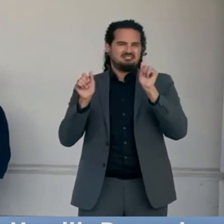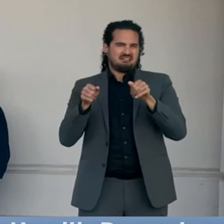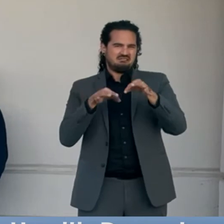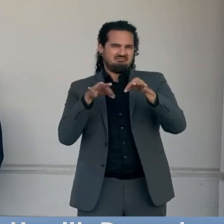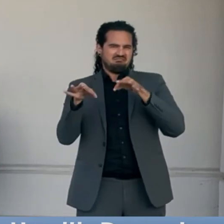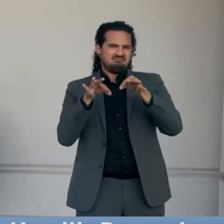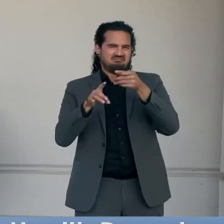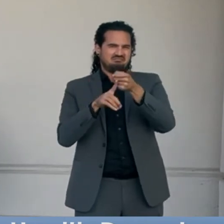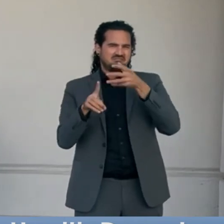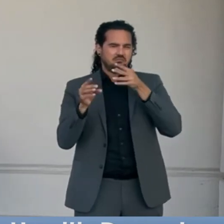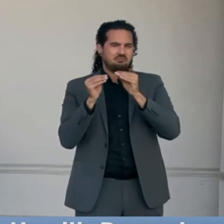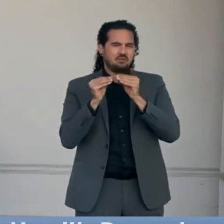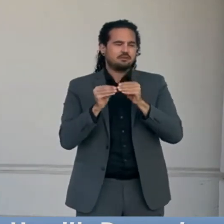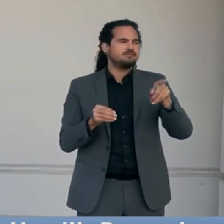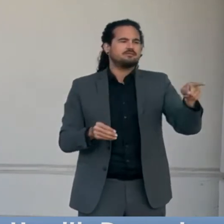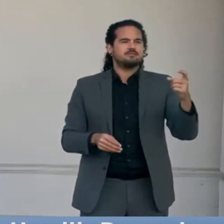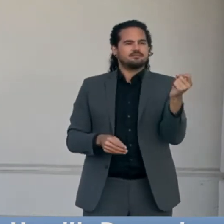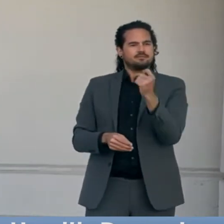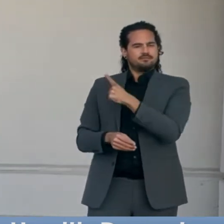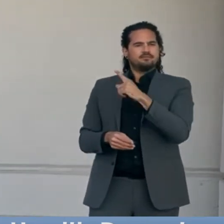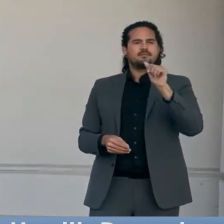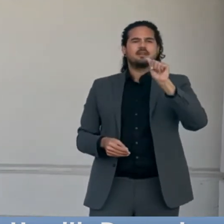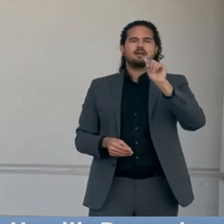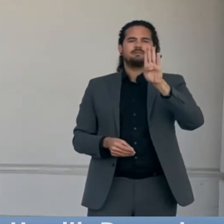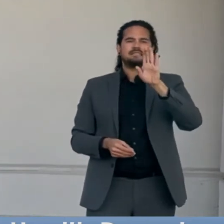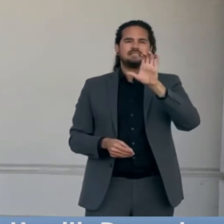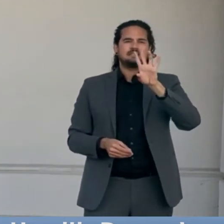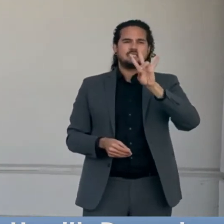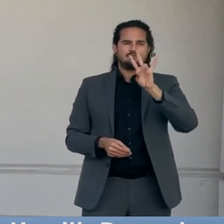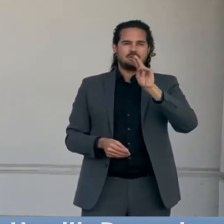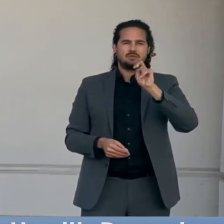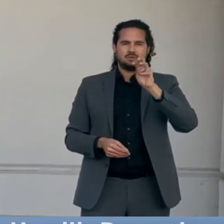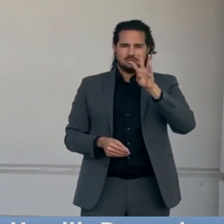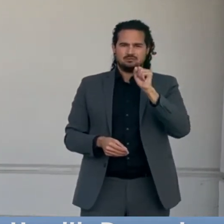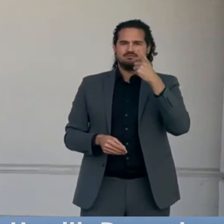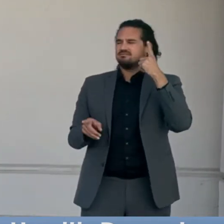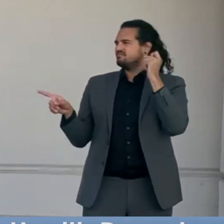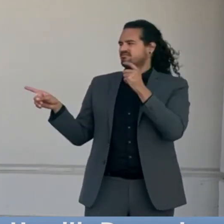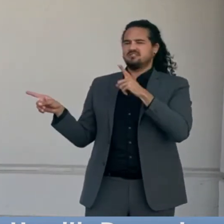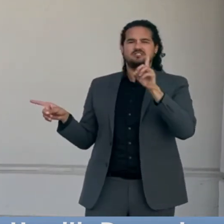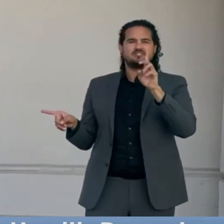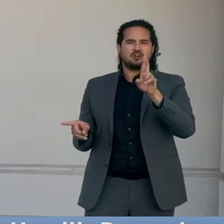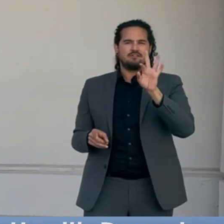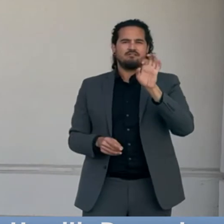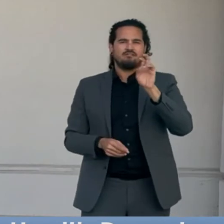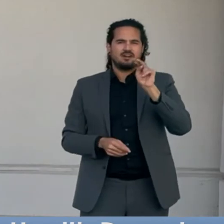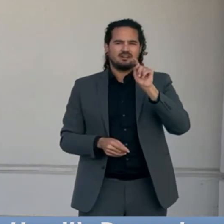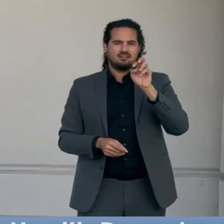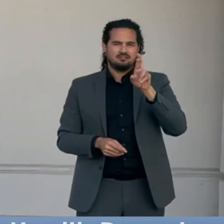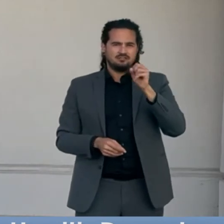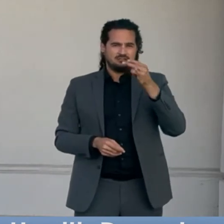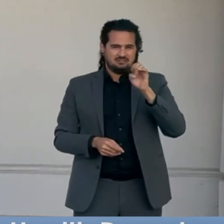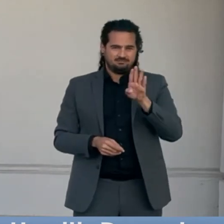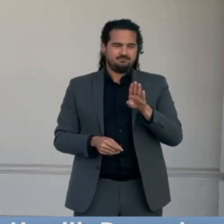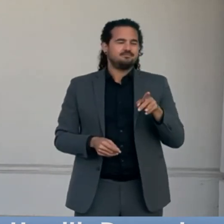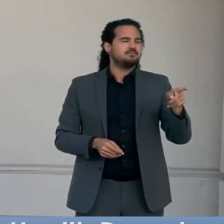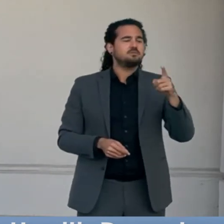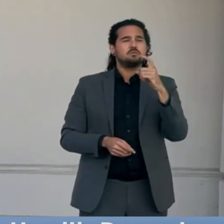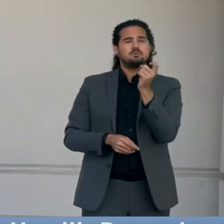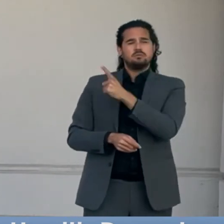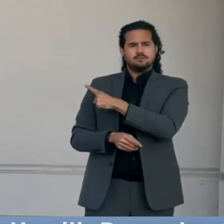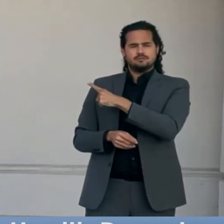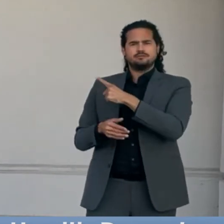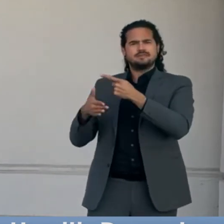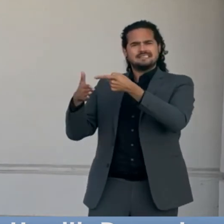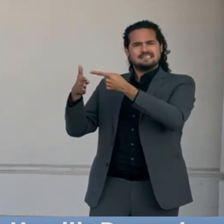Patricia, All right. 2 questions. First, next week you're anticipating the 39,000, you said, right?